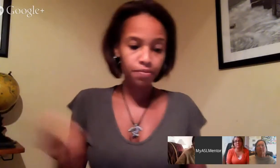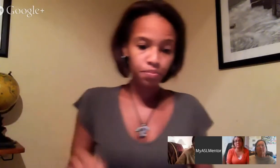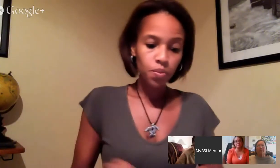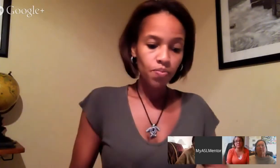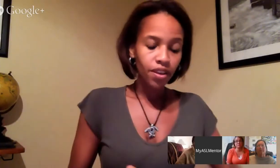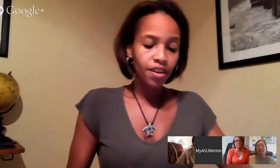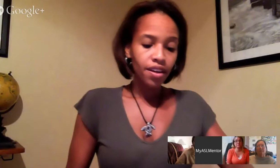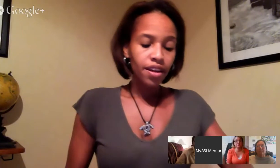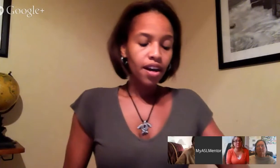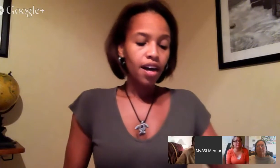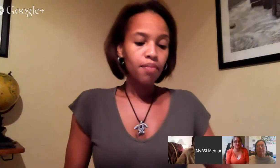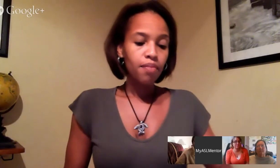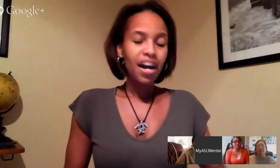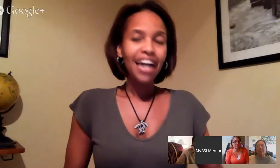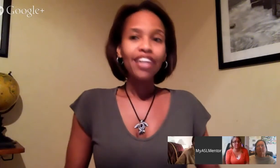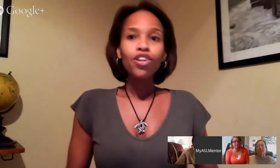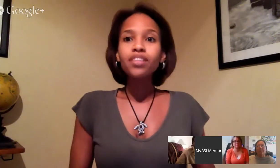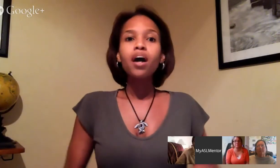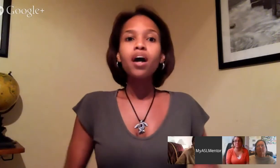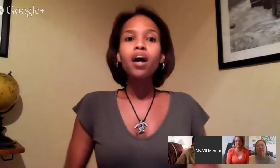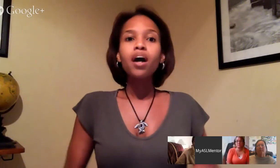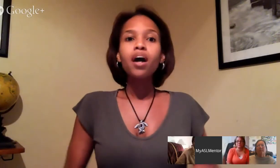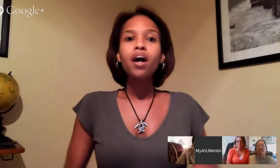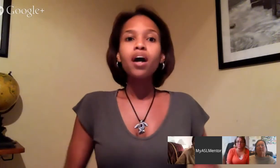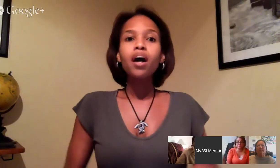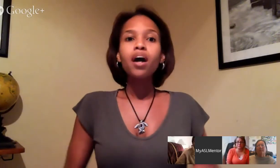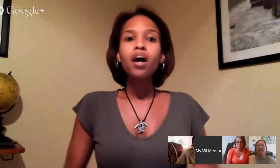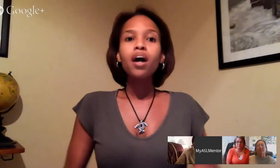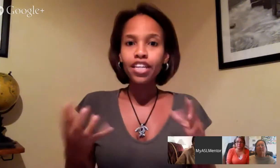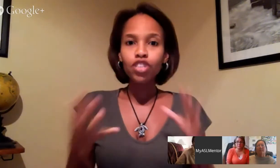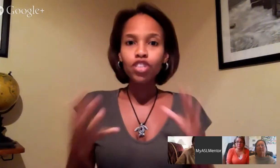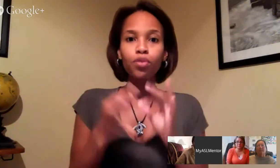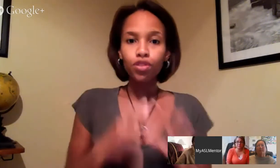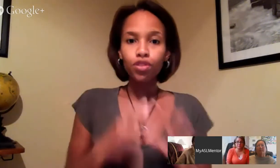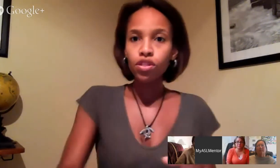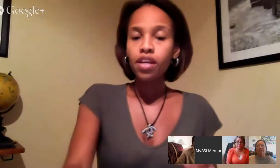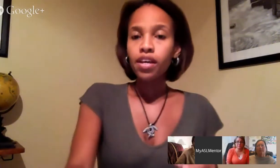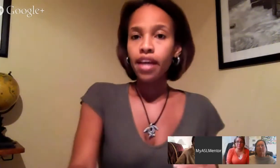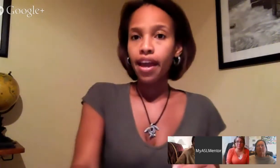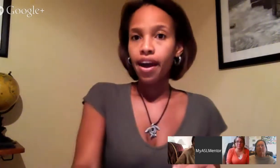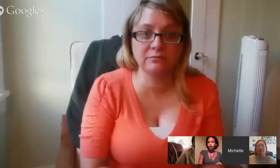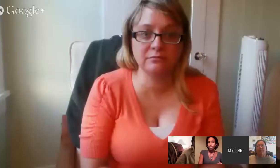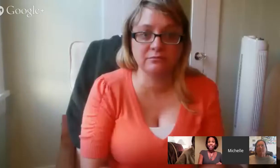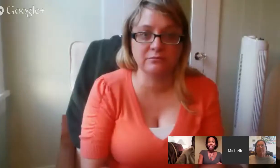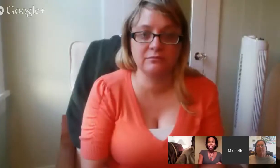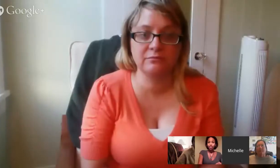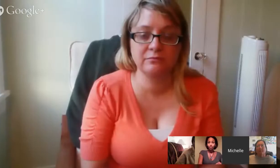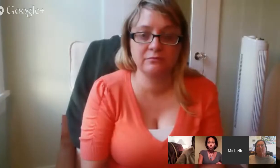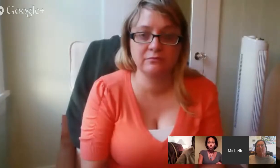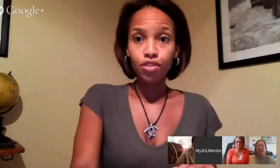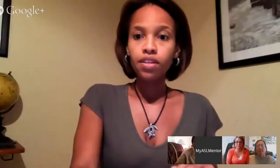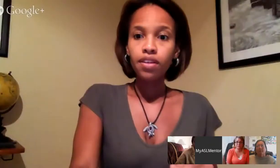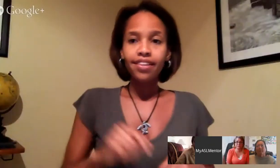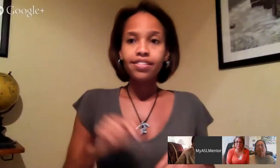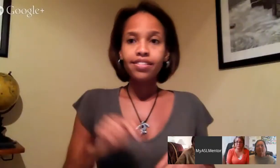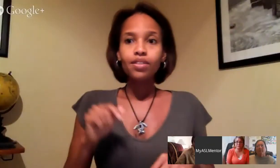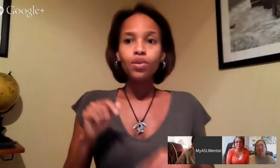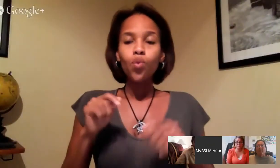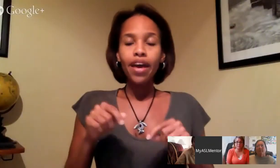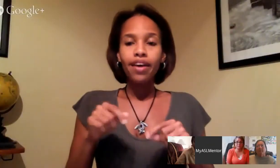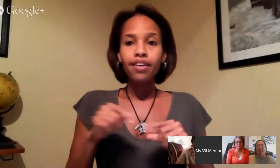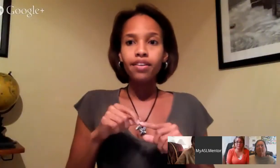okay? I noticed there are many, many interpreters and signers